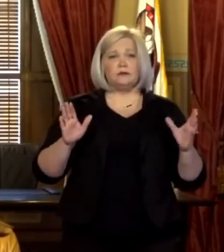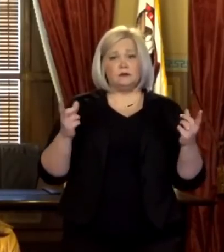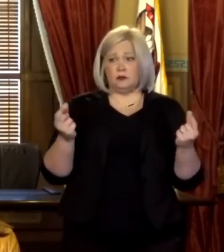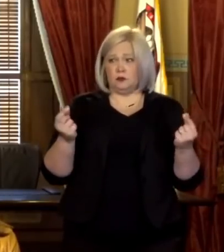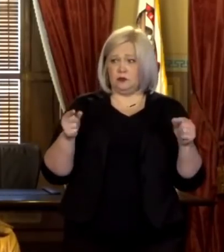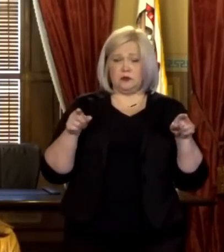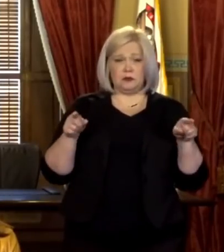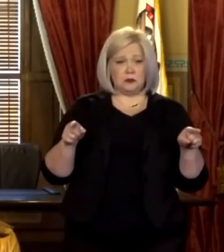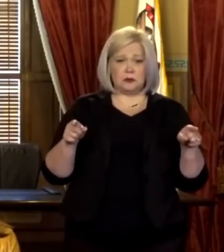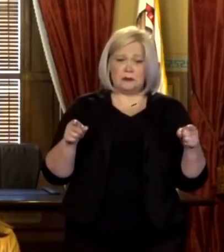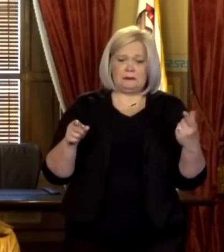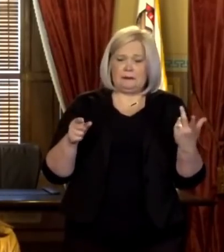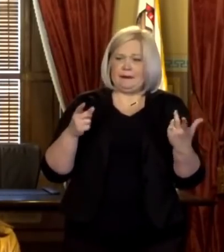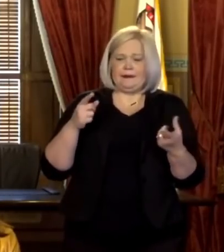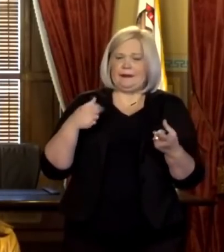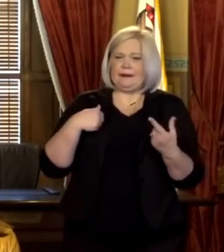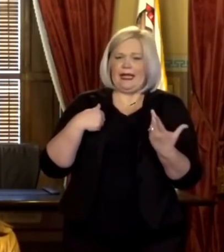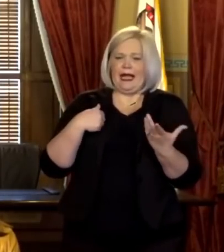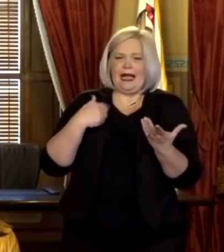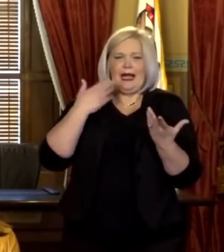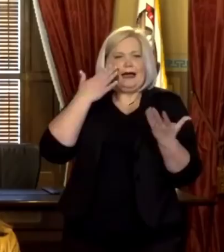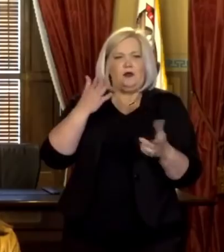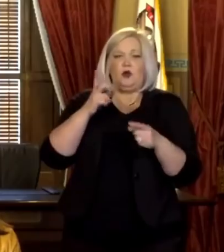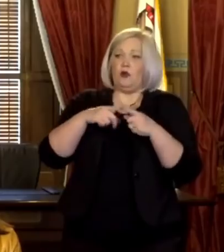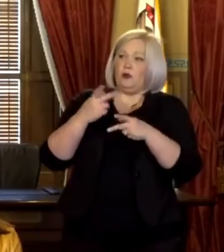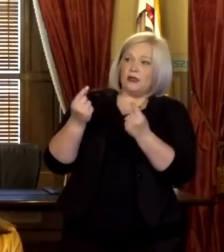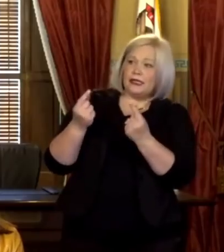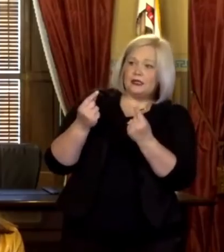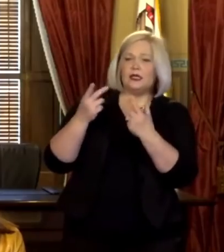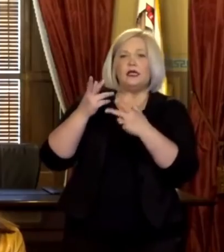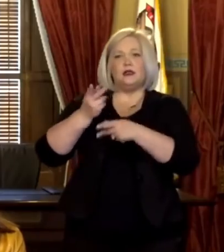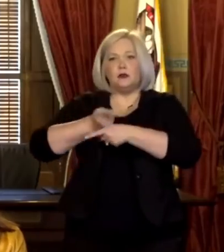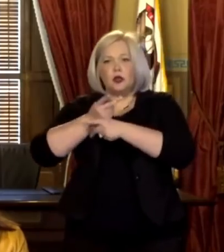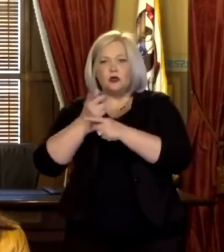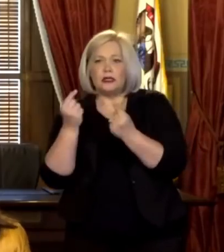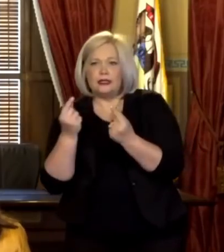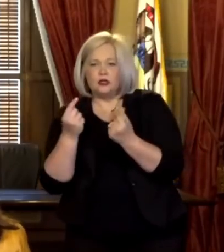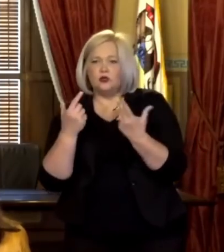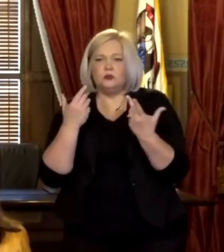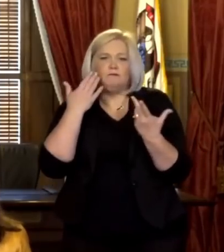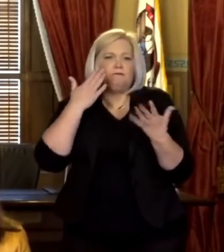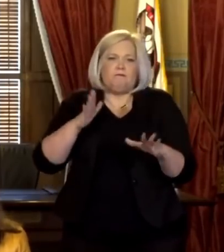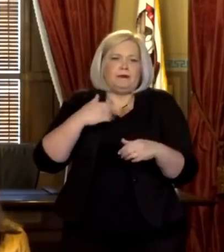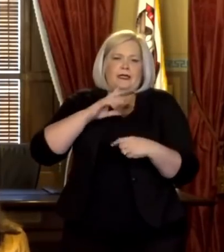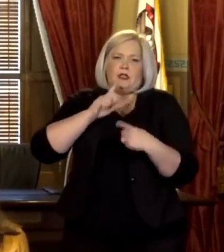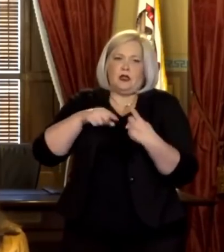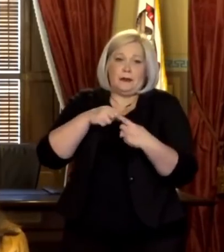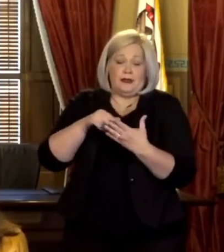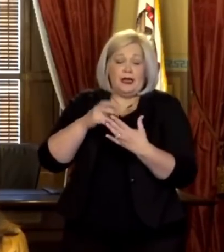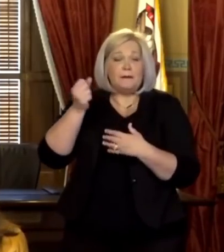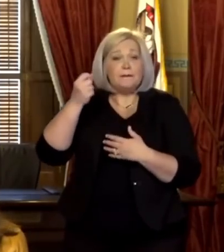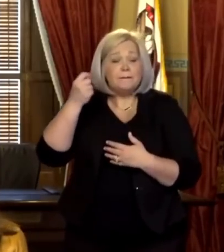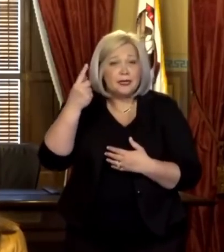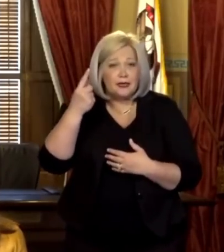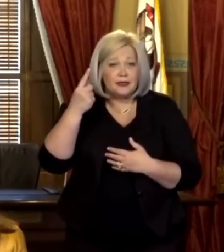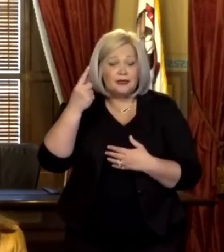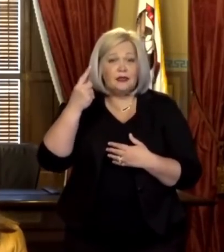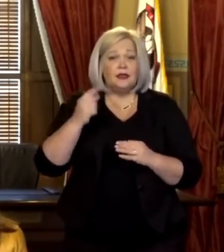I can't weigh in on, as I'm not familiar with all of the precautions that they've taken. I just know this: the more people that are out and about